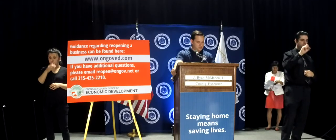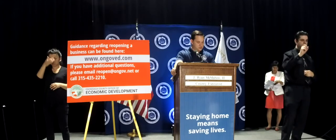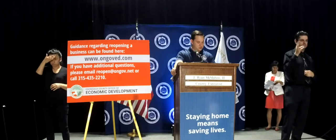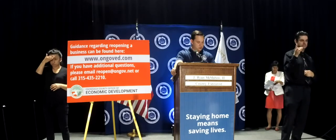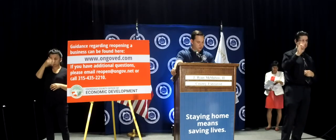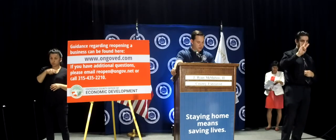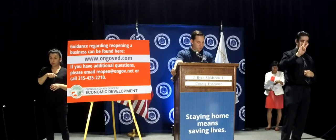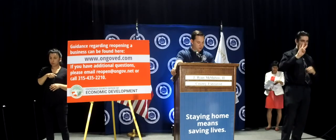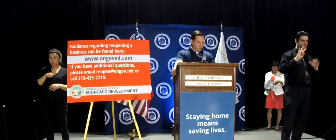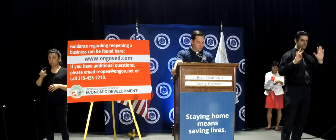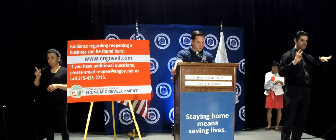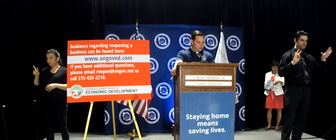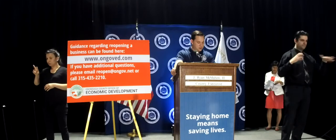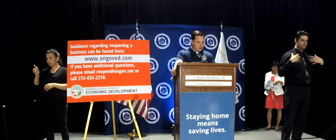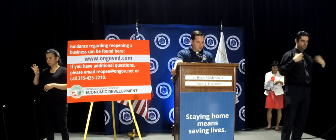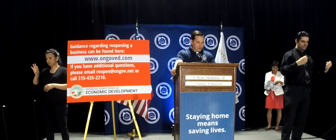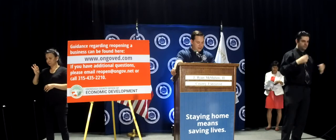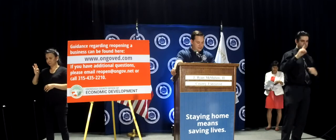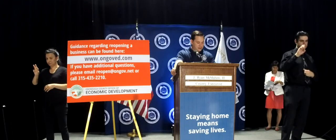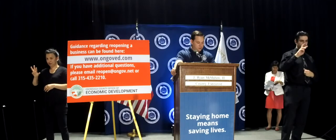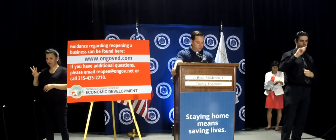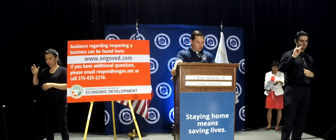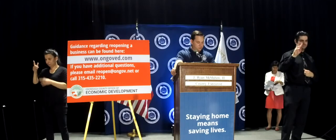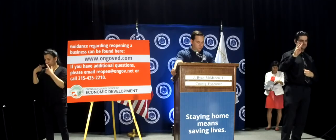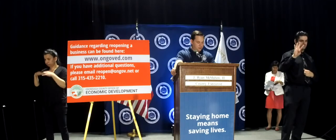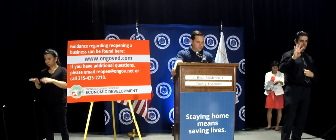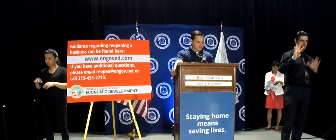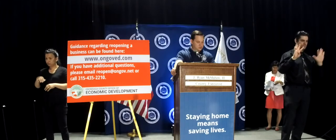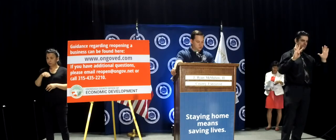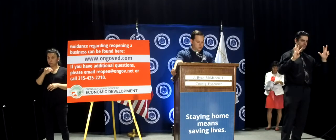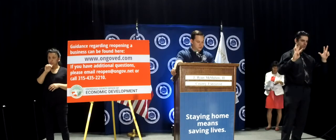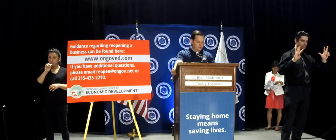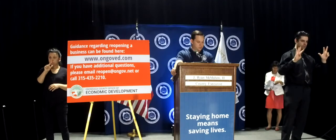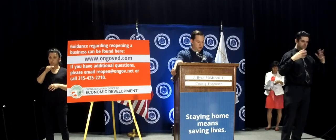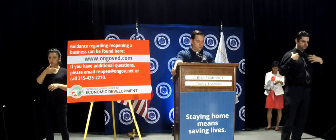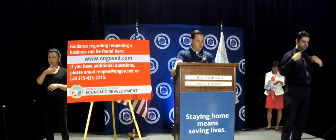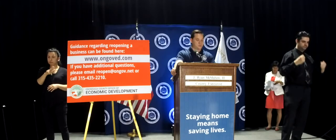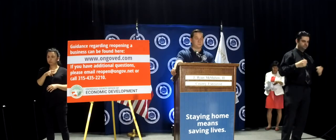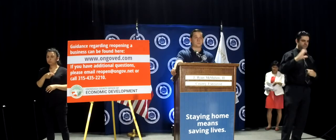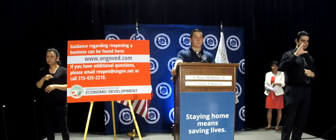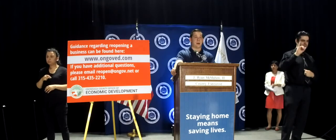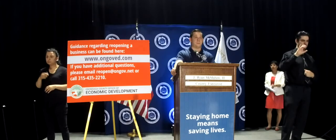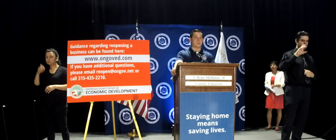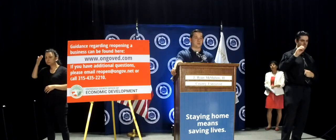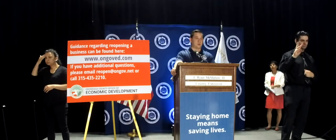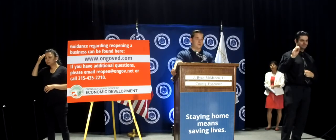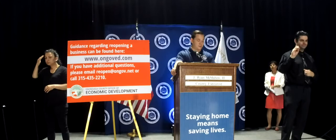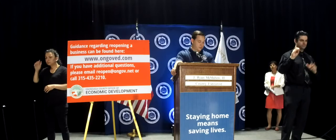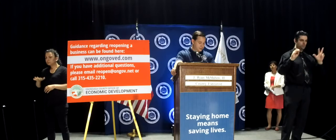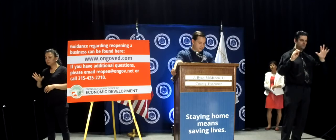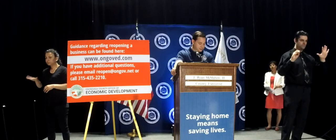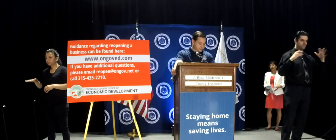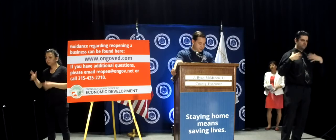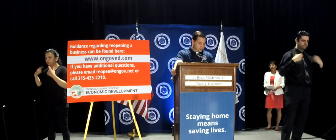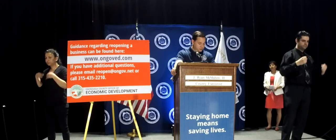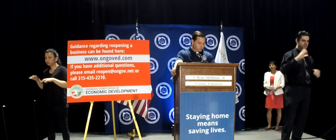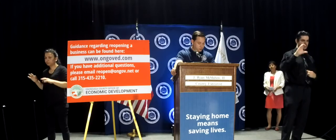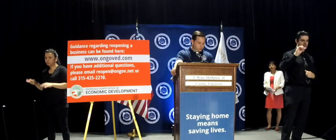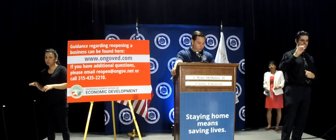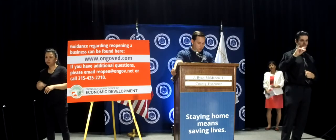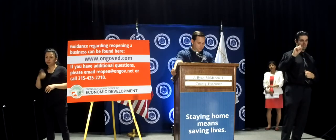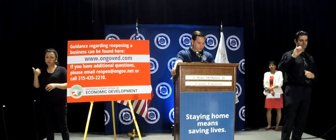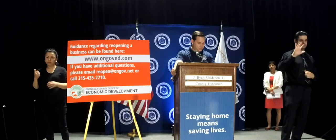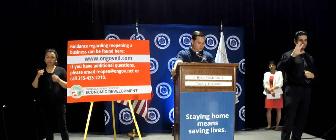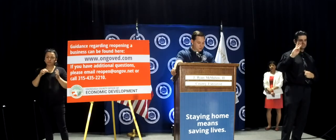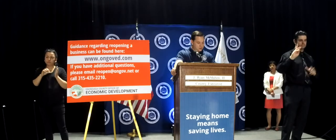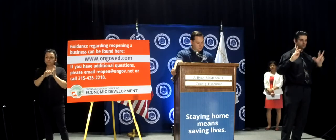56 cases, 38 recoveries. Lysander, 34 cases, 27 recoveries. Pompey, 25 cases and